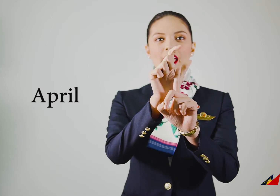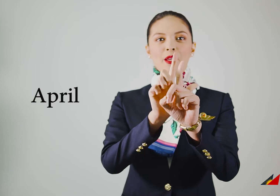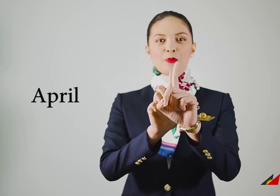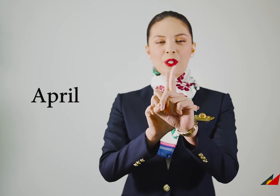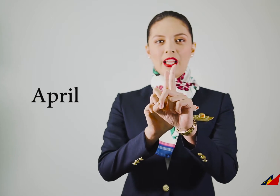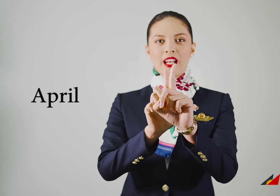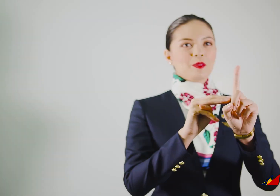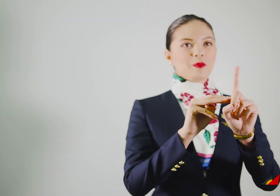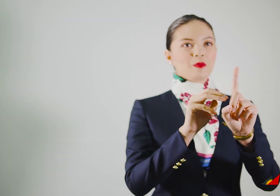April,